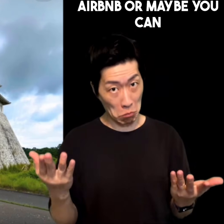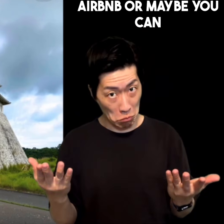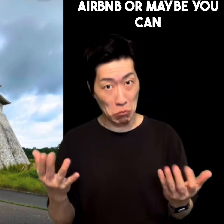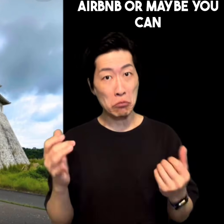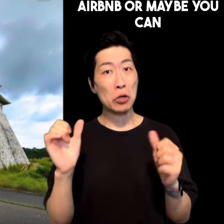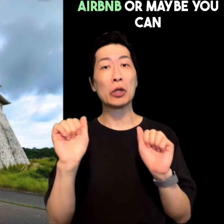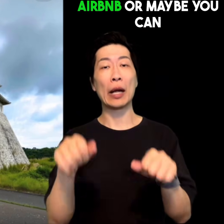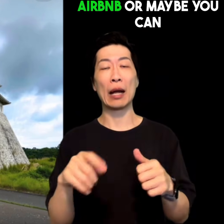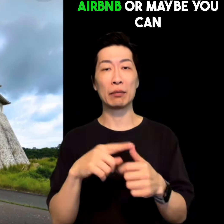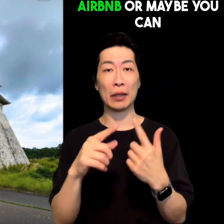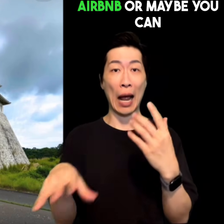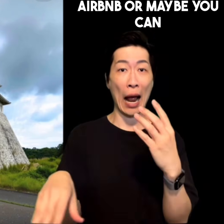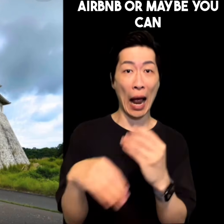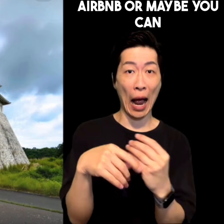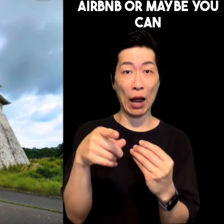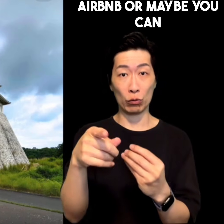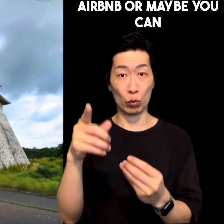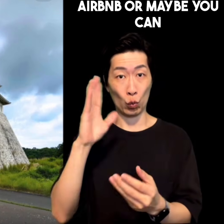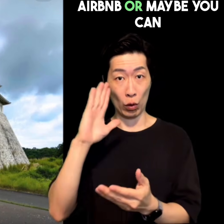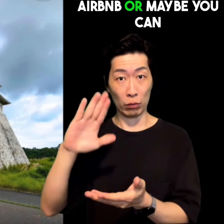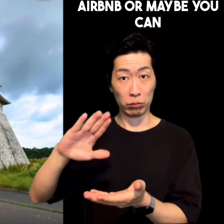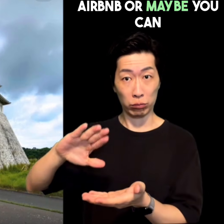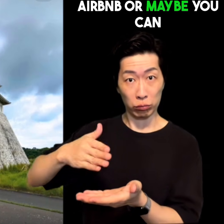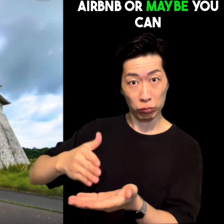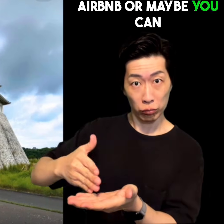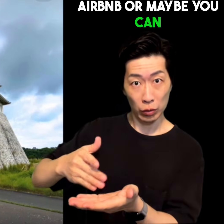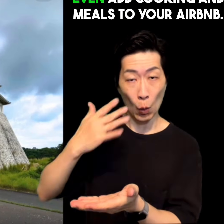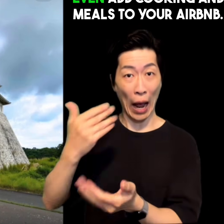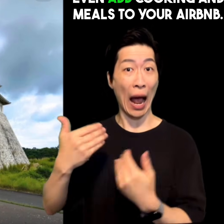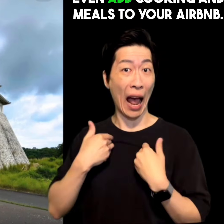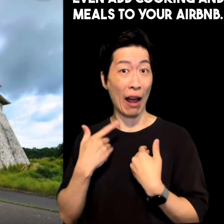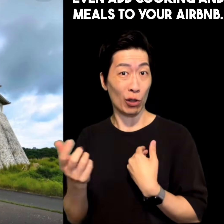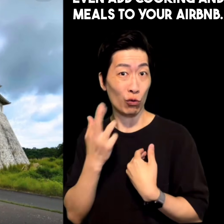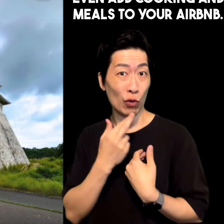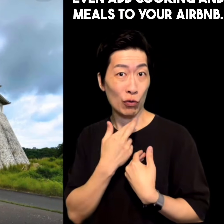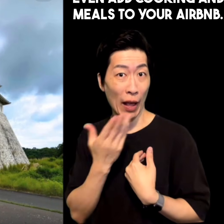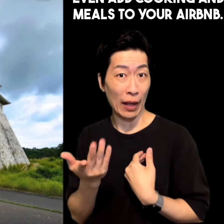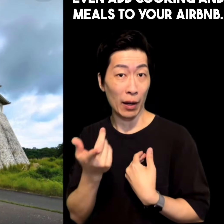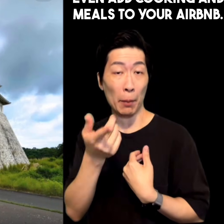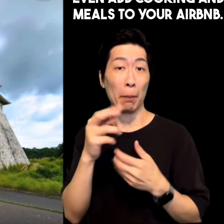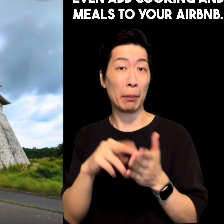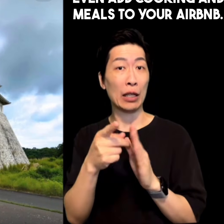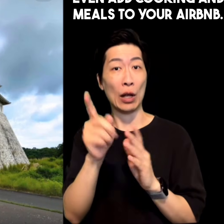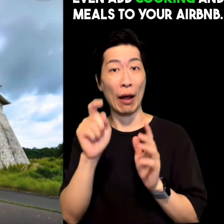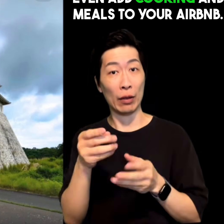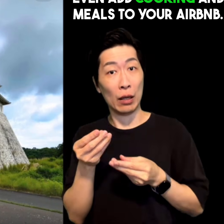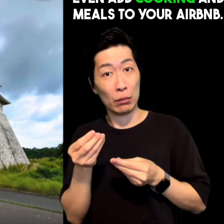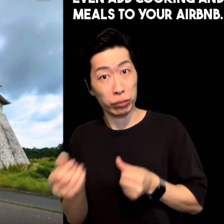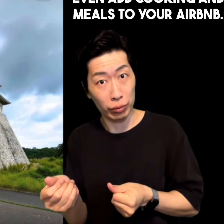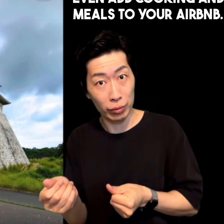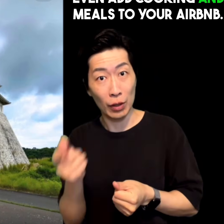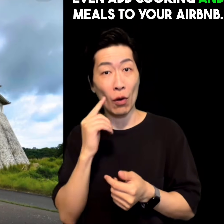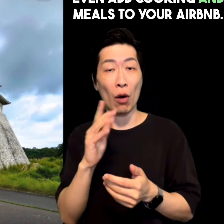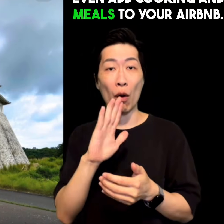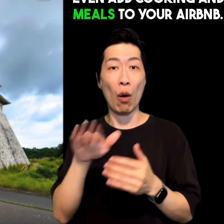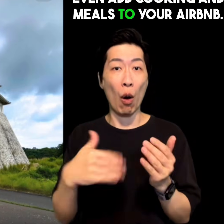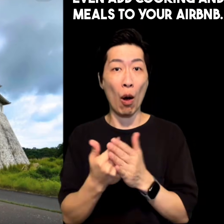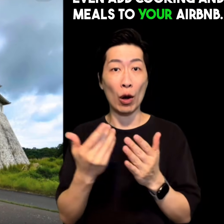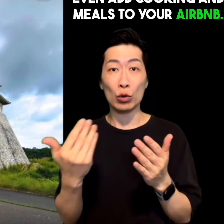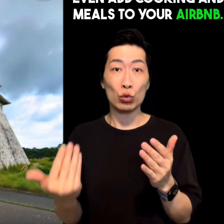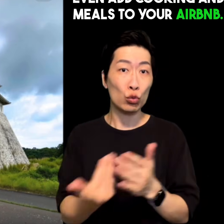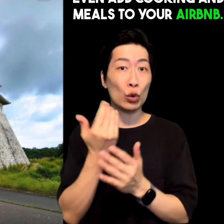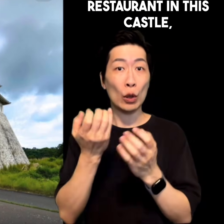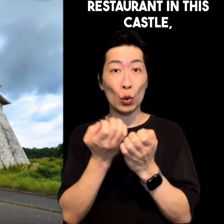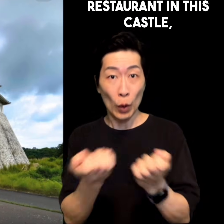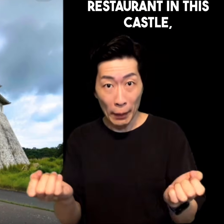you can do an Airbnb, or maybe you can even add um, cooking and meals to